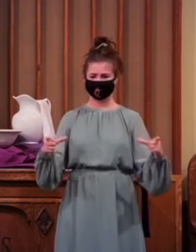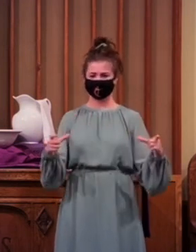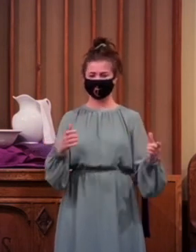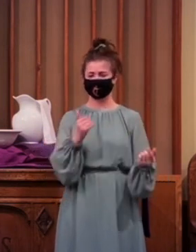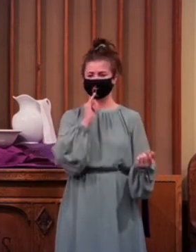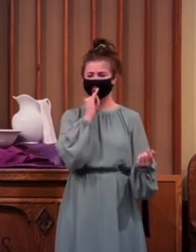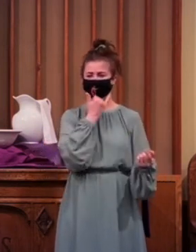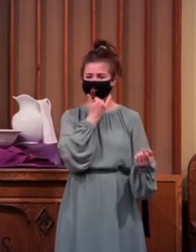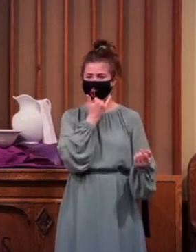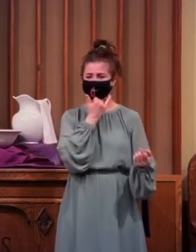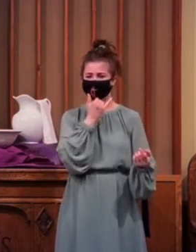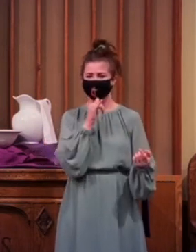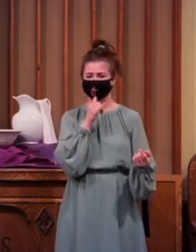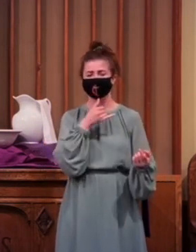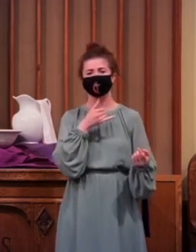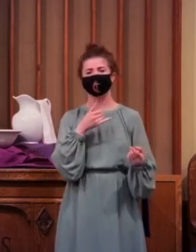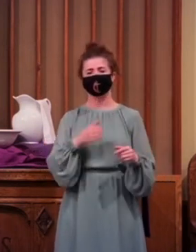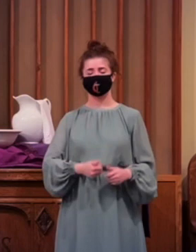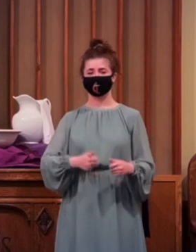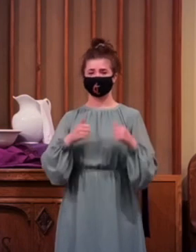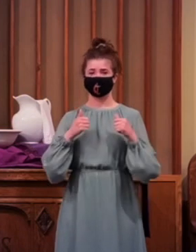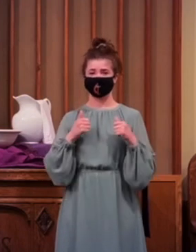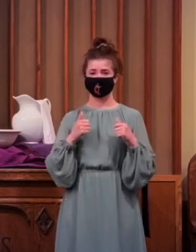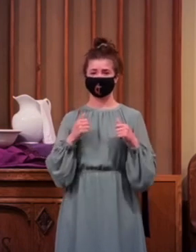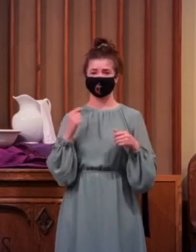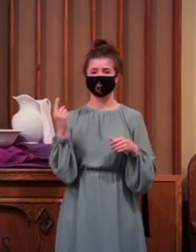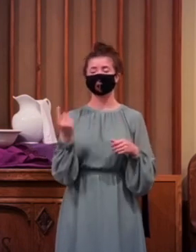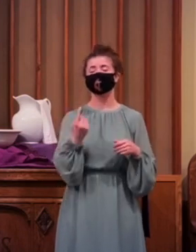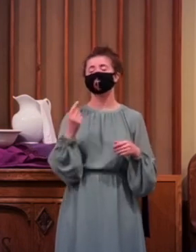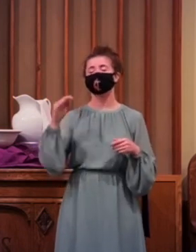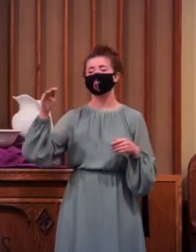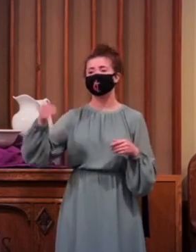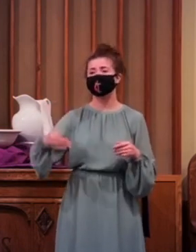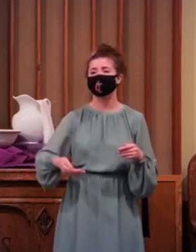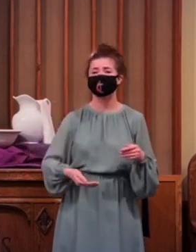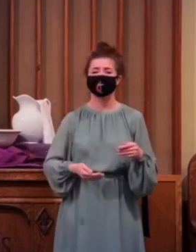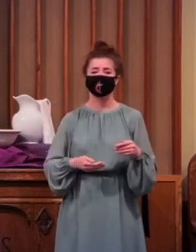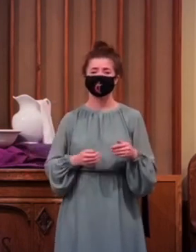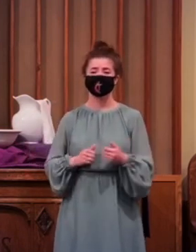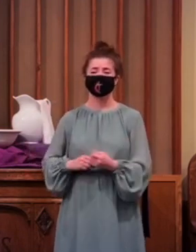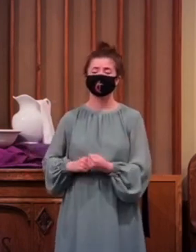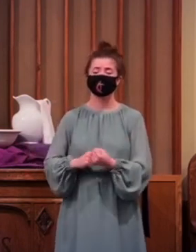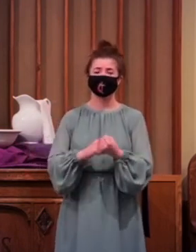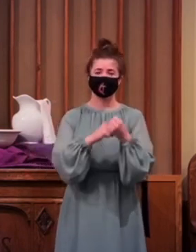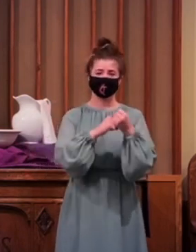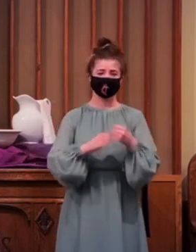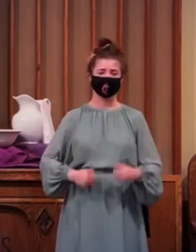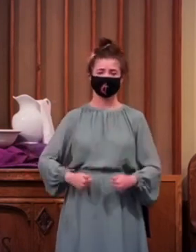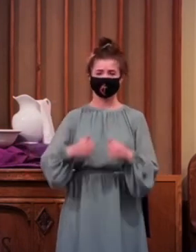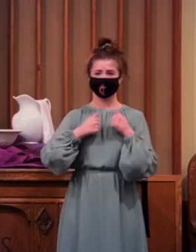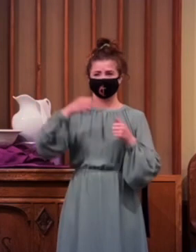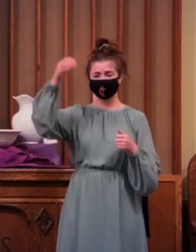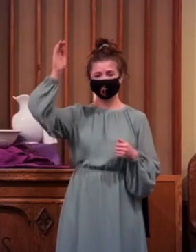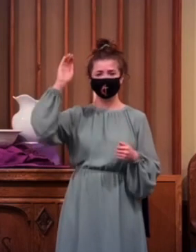life, we will always be invited in and held together by the living God.